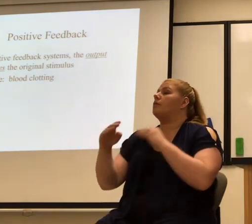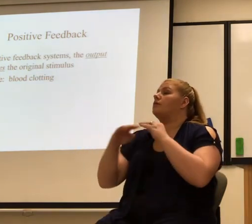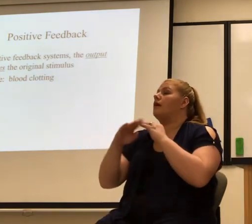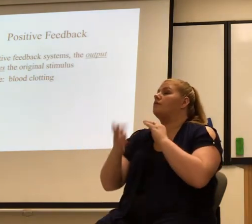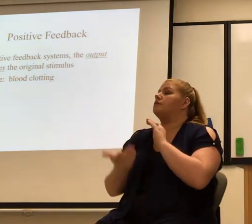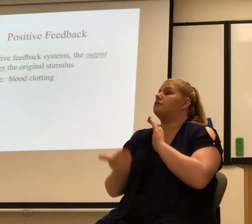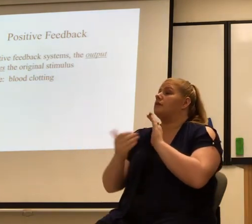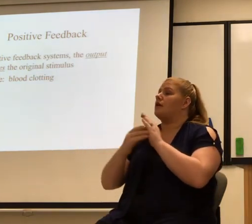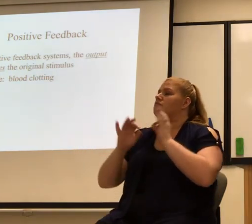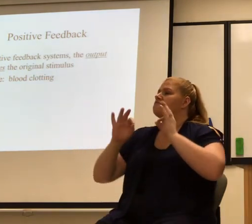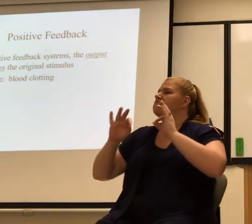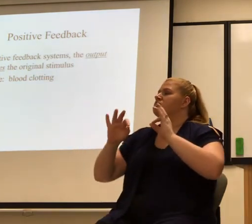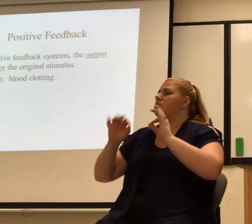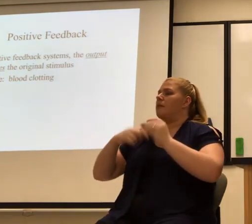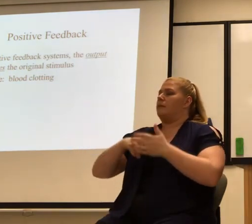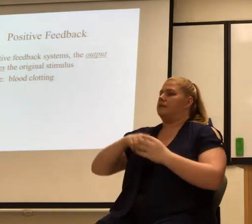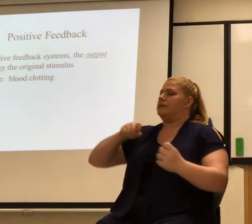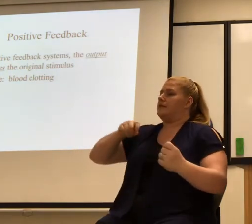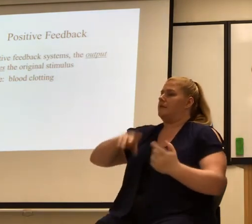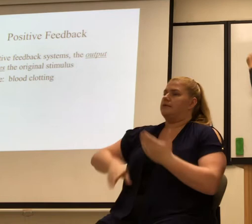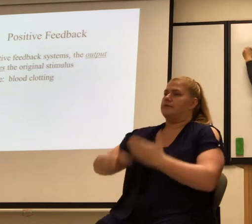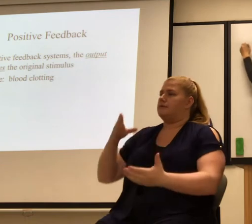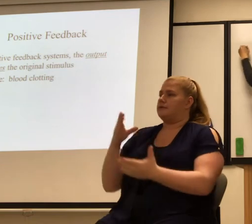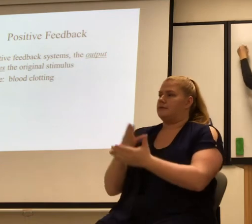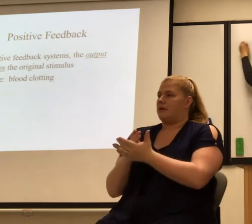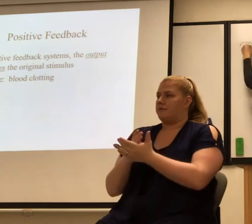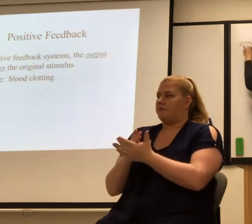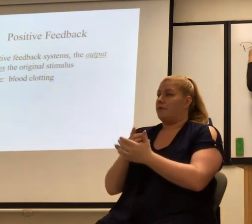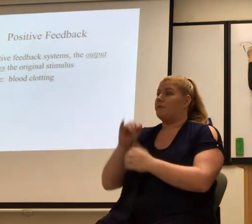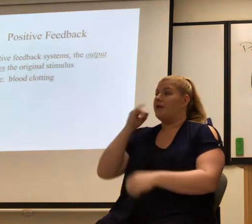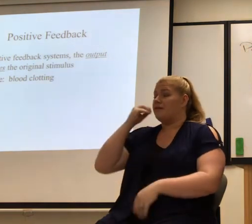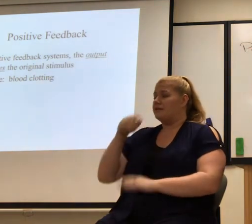want to kind of enhance the original stimulus.